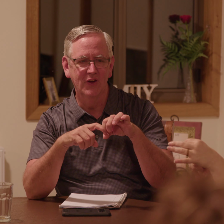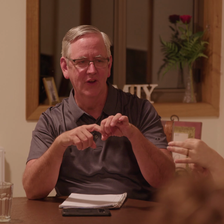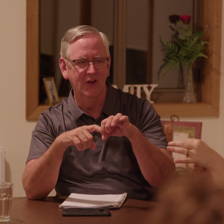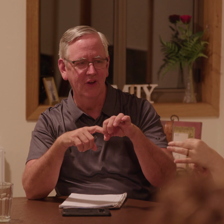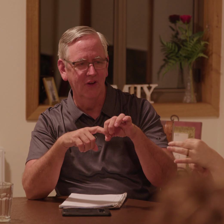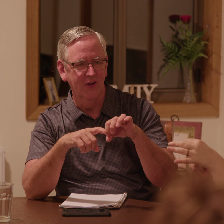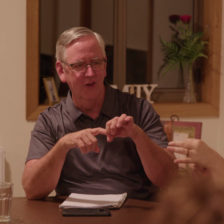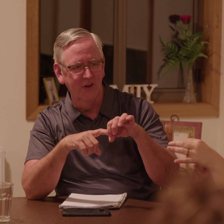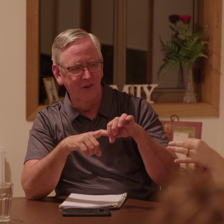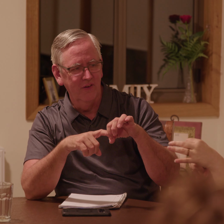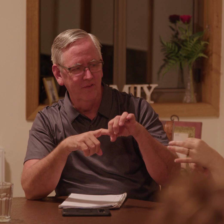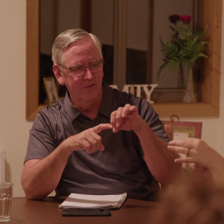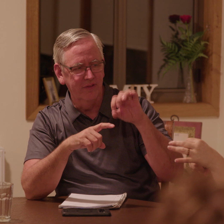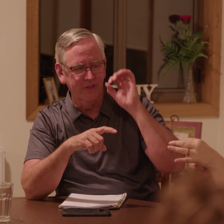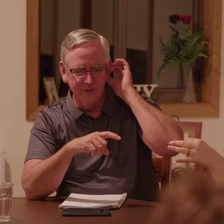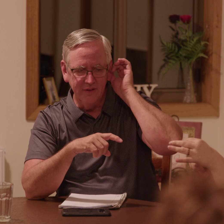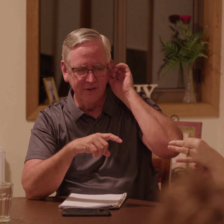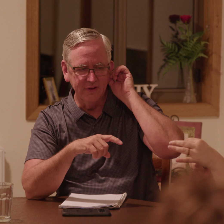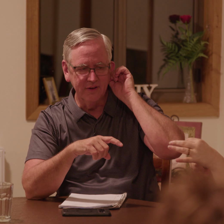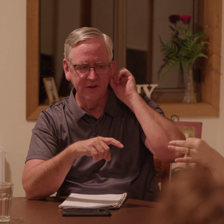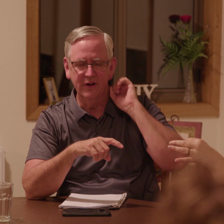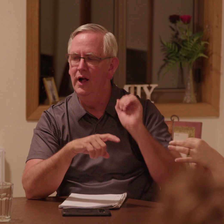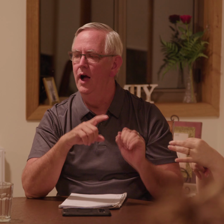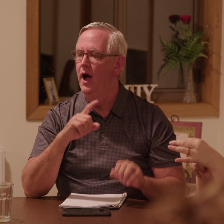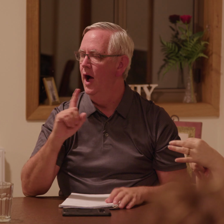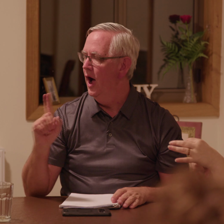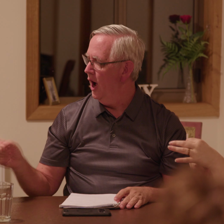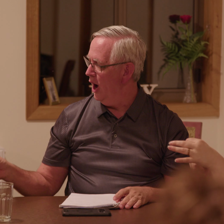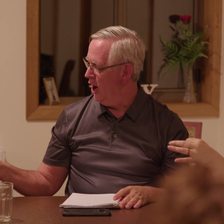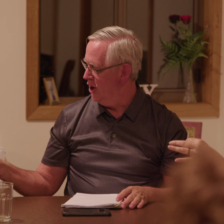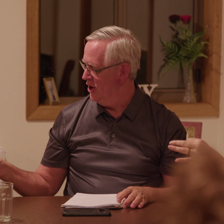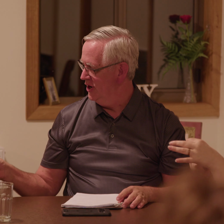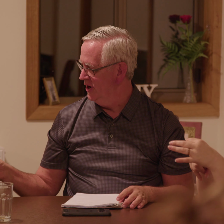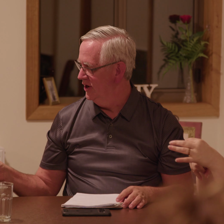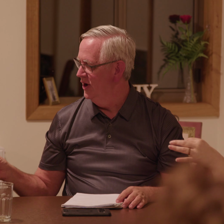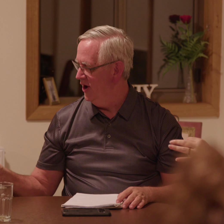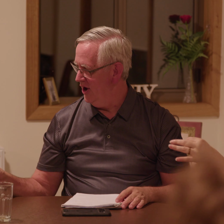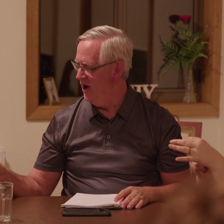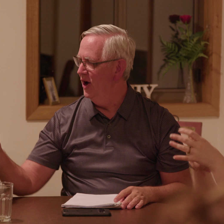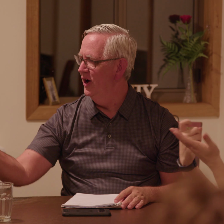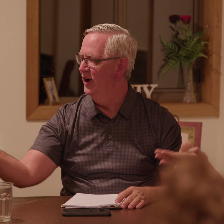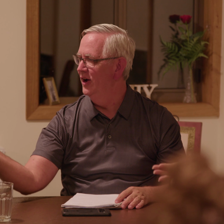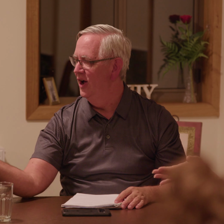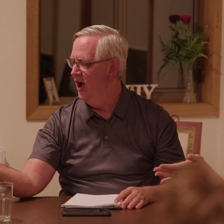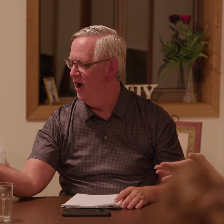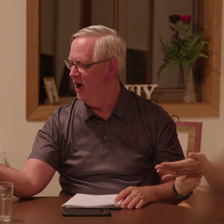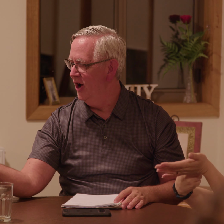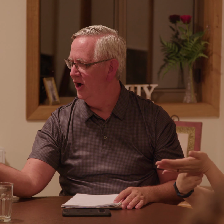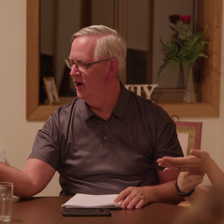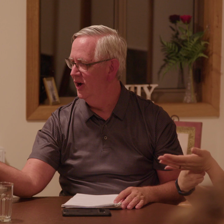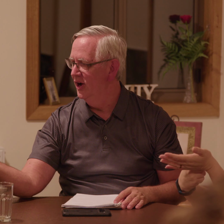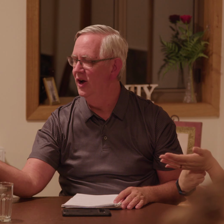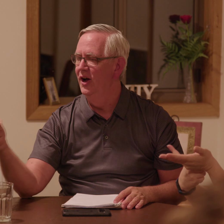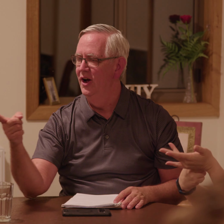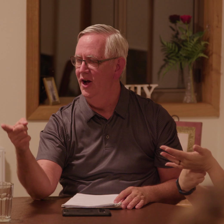Q. But it's P, Uh-huh. Q. So you actually change. Okay, so they've got to change.